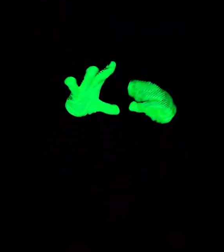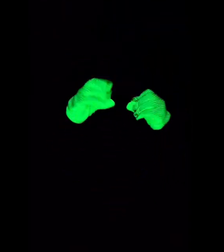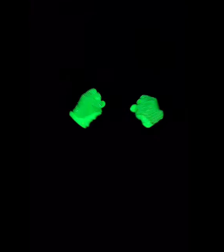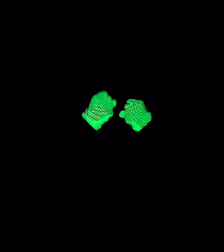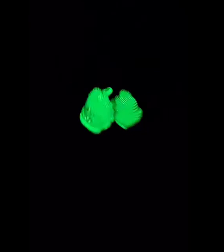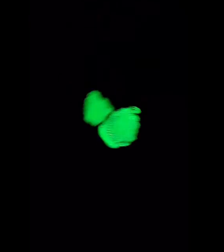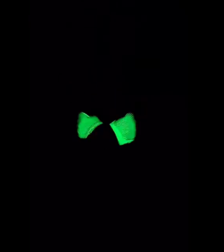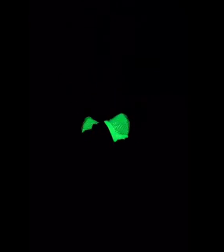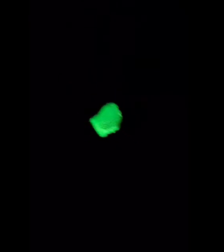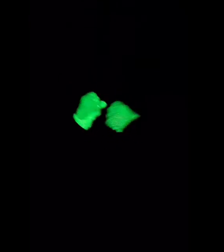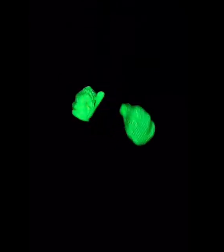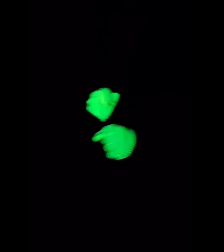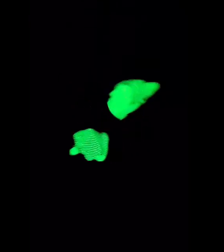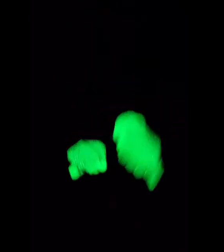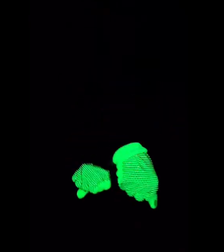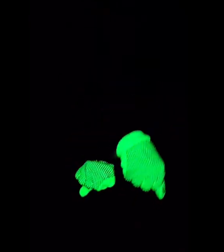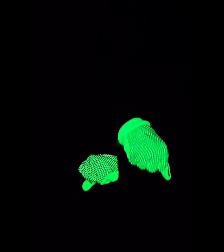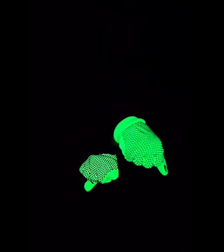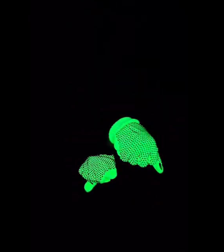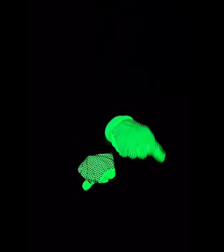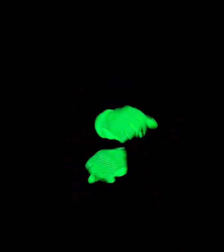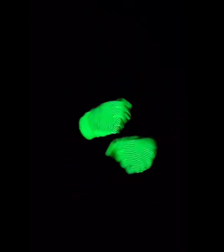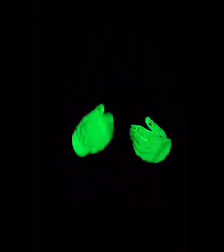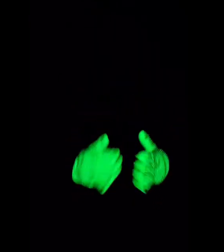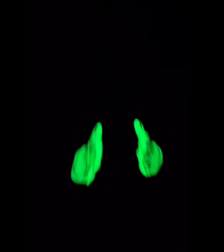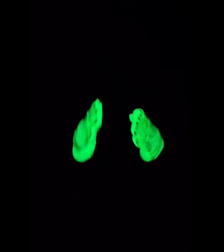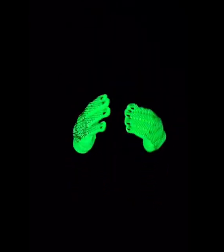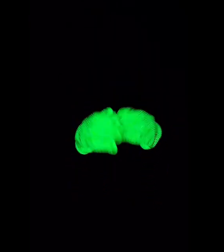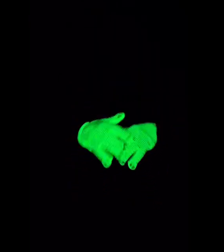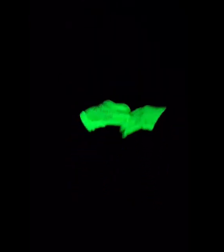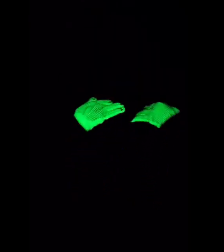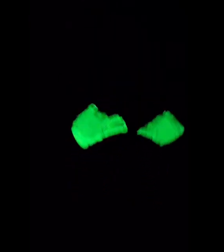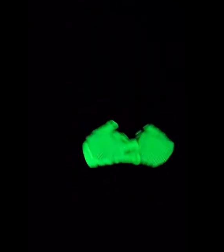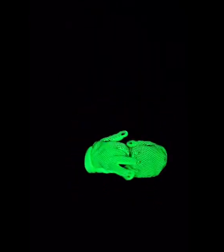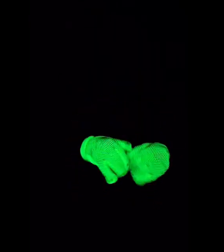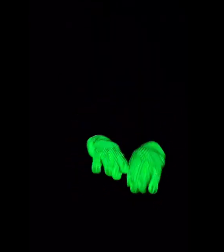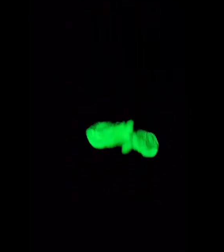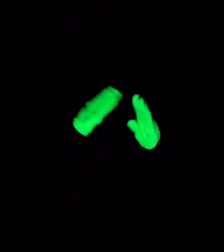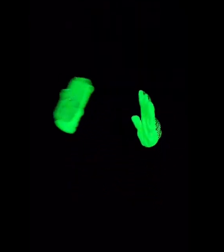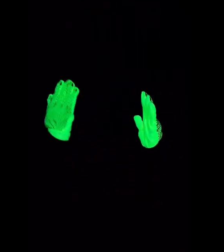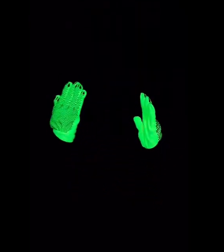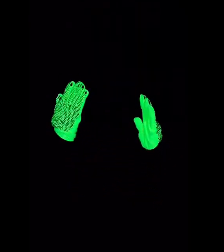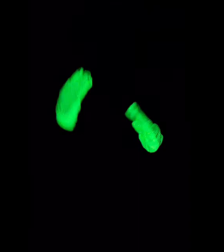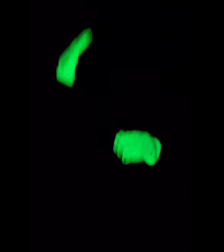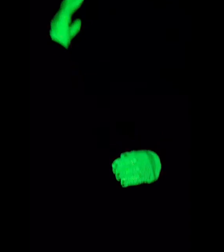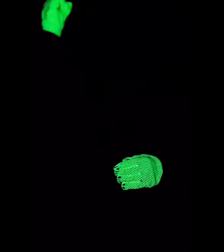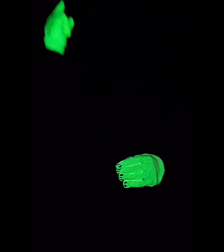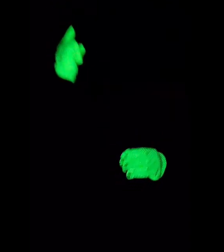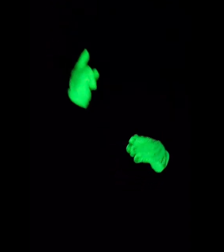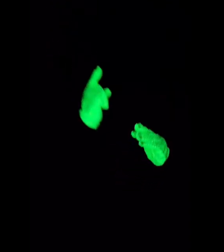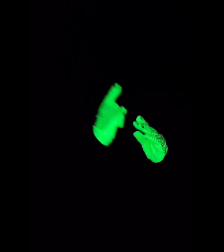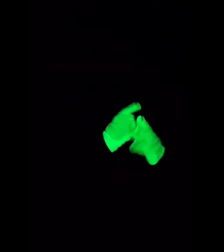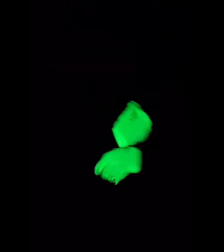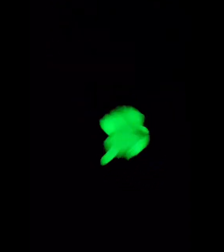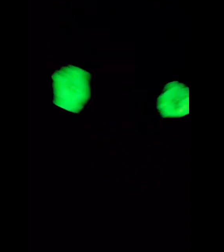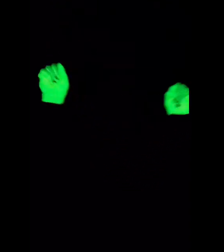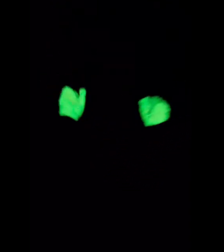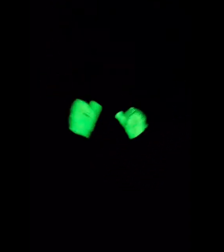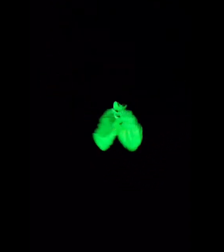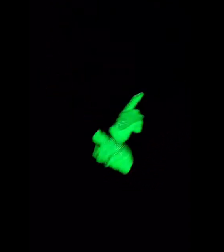hatred's fight be one with love And may every heart make room for you The one who came to